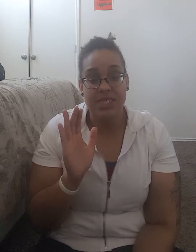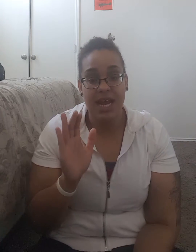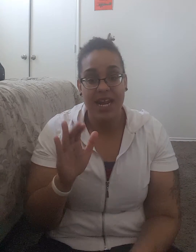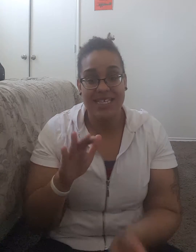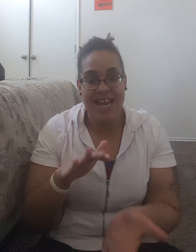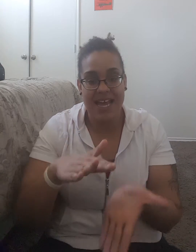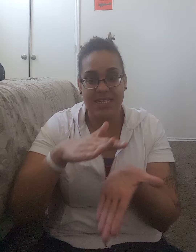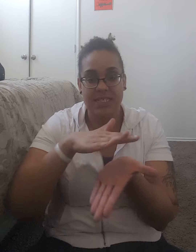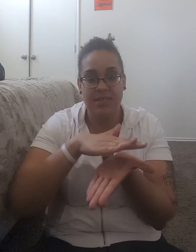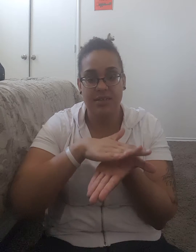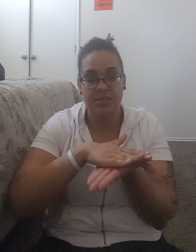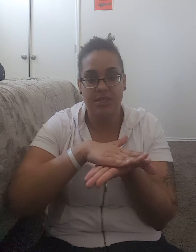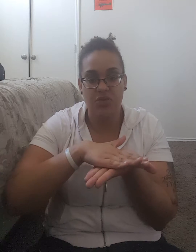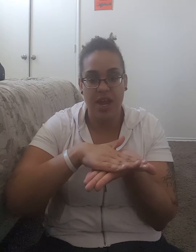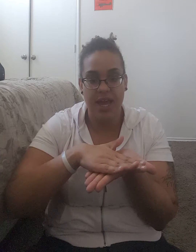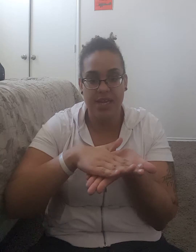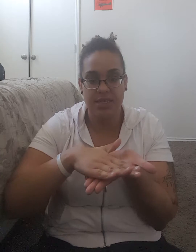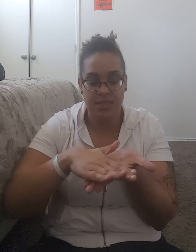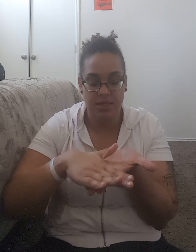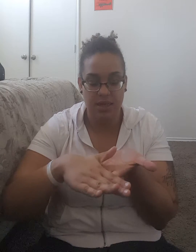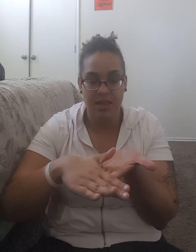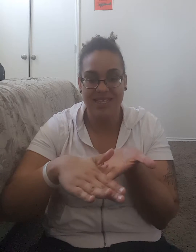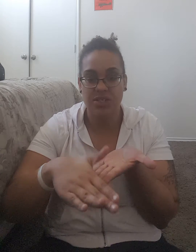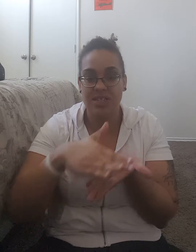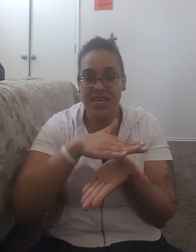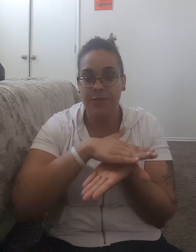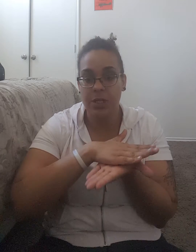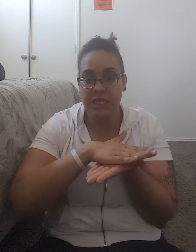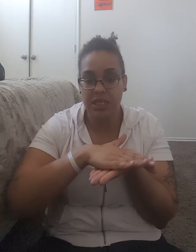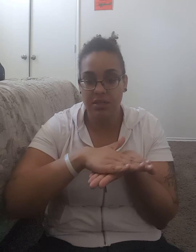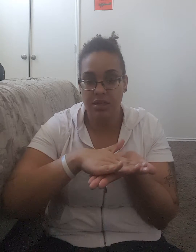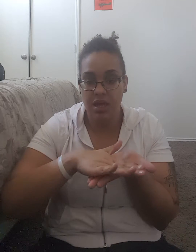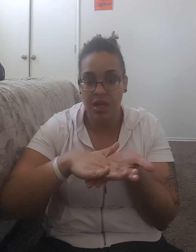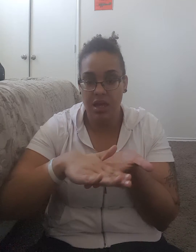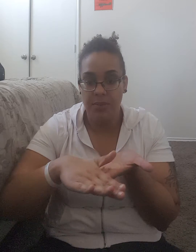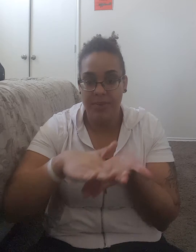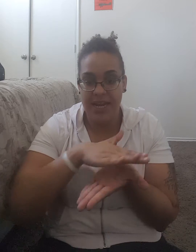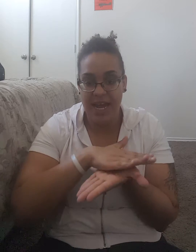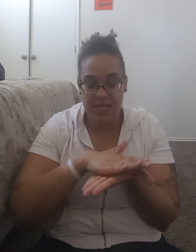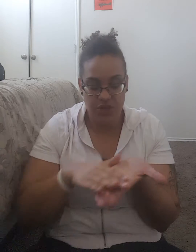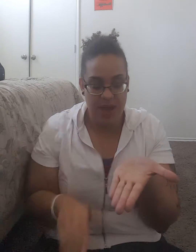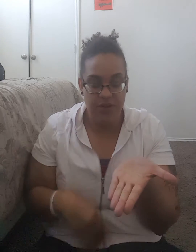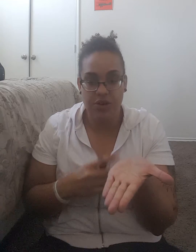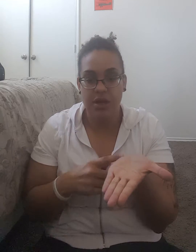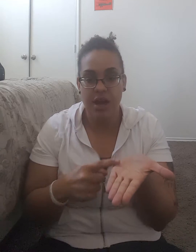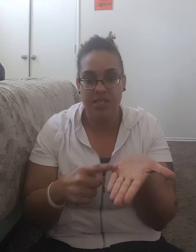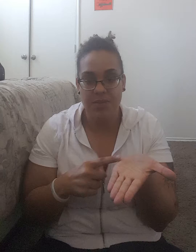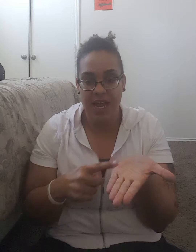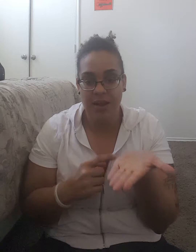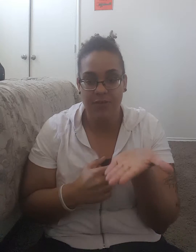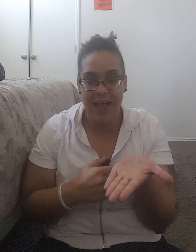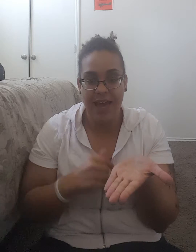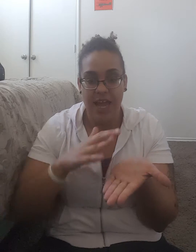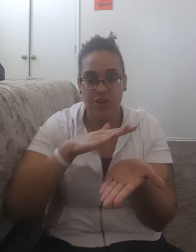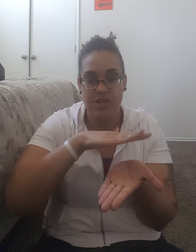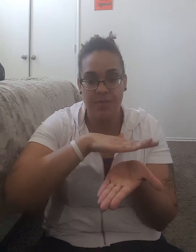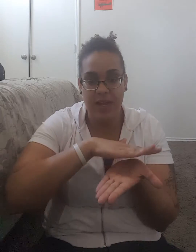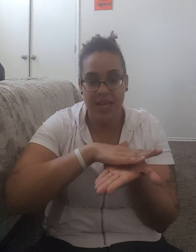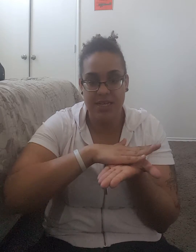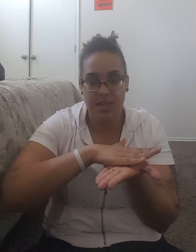sign is nice. So nice. That's also the sign for clean, but nice. You have your non-dominant hand flat, and your dominant hand is going